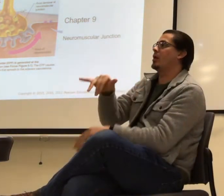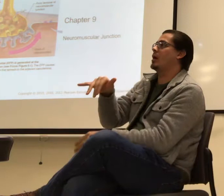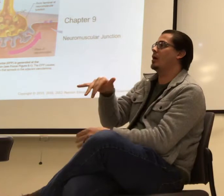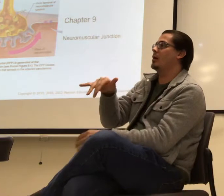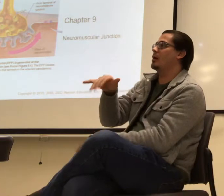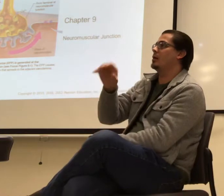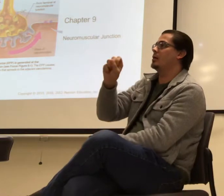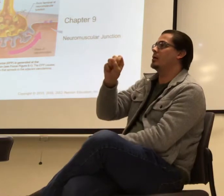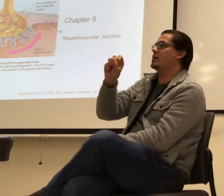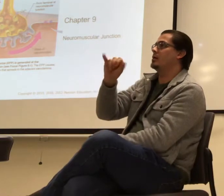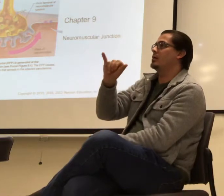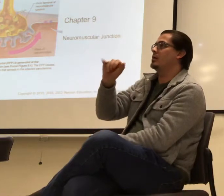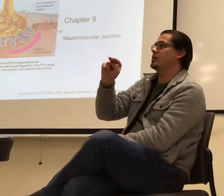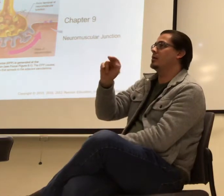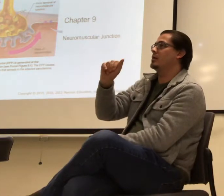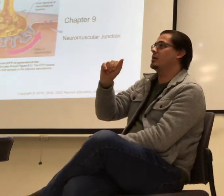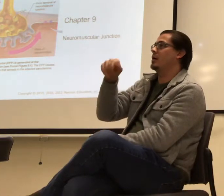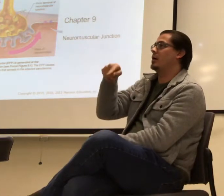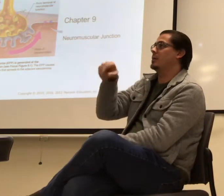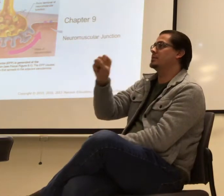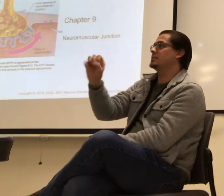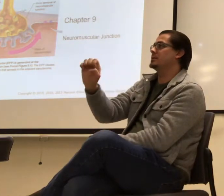area a synapse.